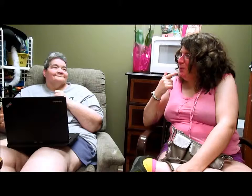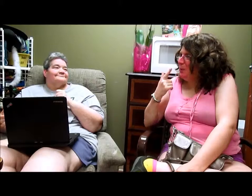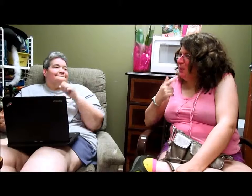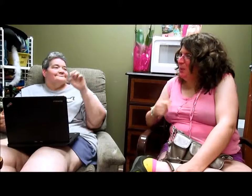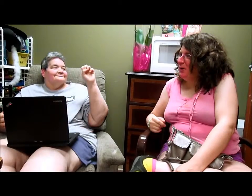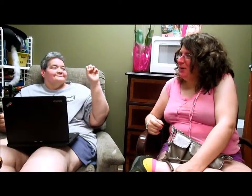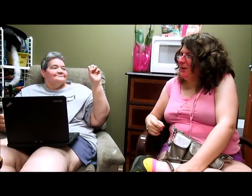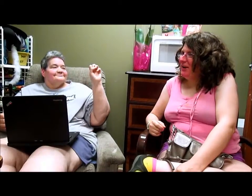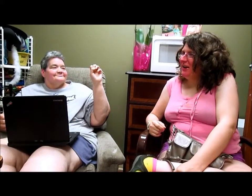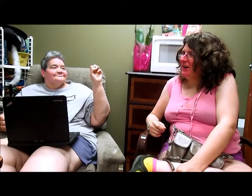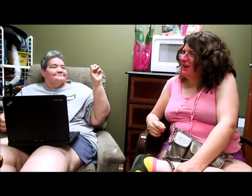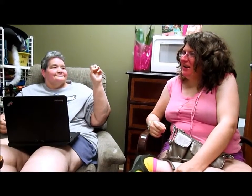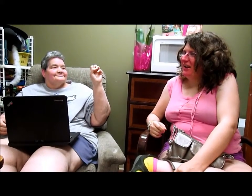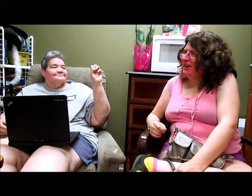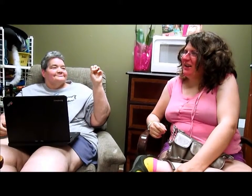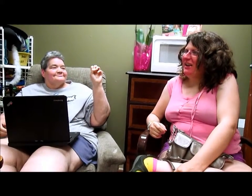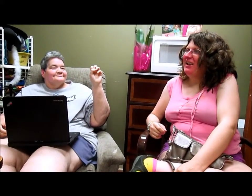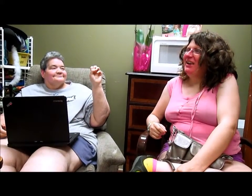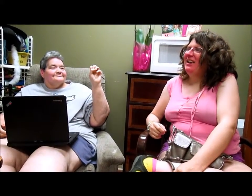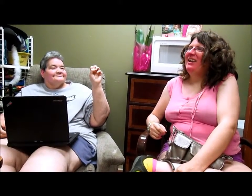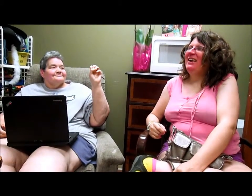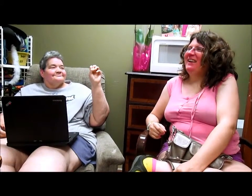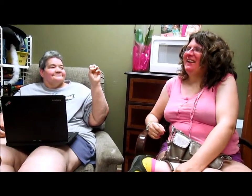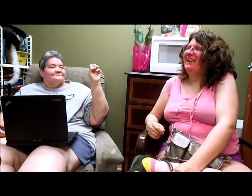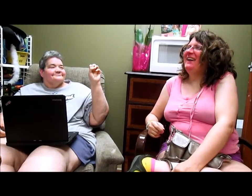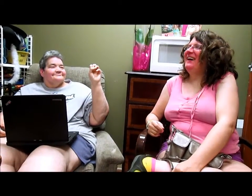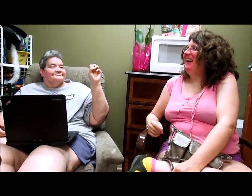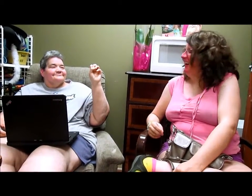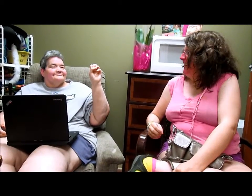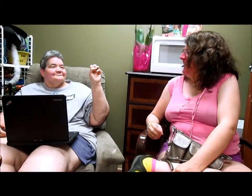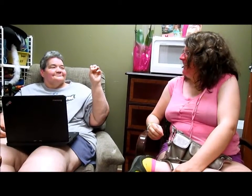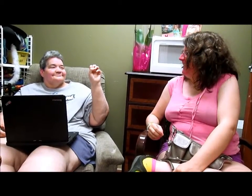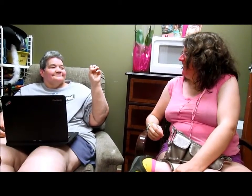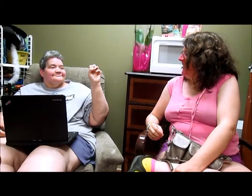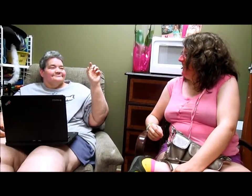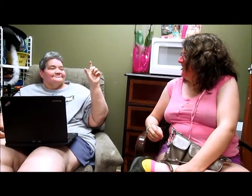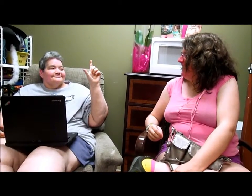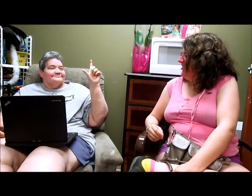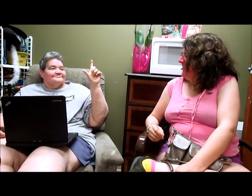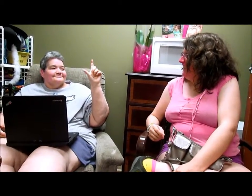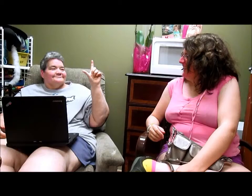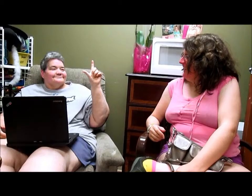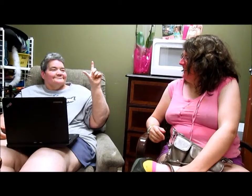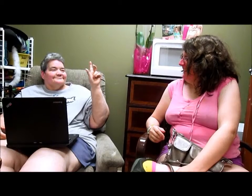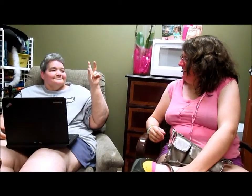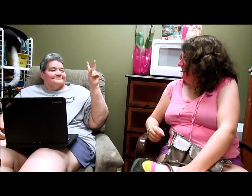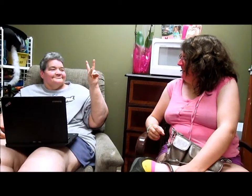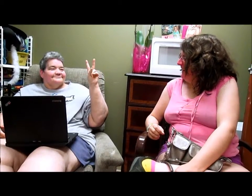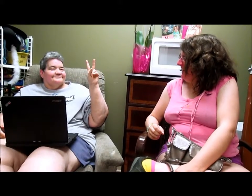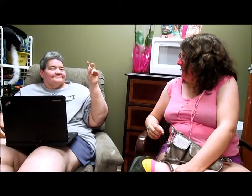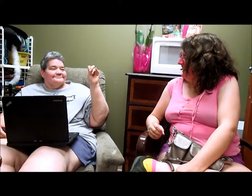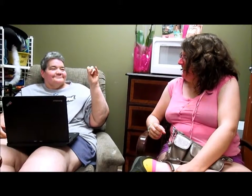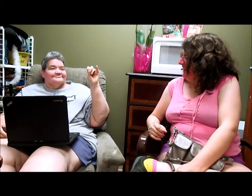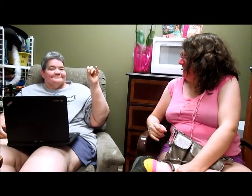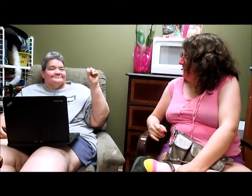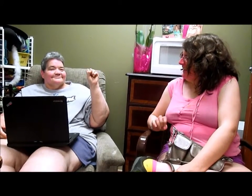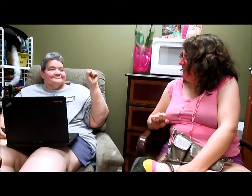Elvis is alive and well and living in Las Vegas because she saw him, and he gave her a teddy bear.